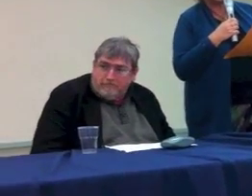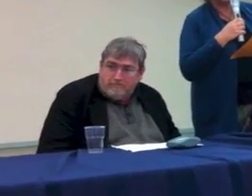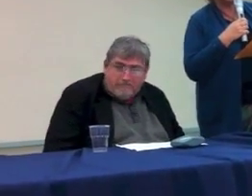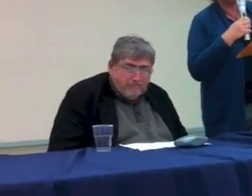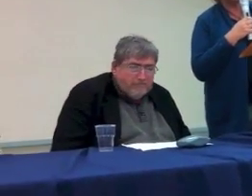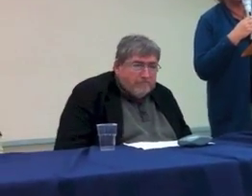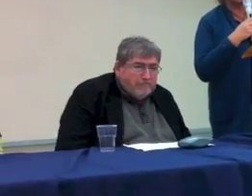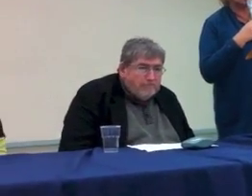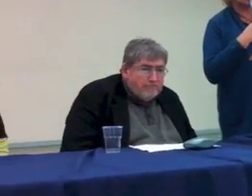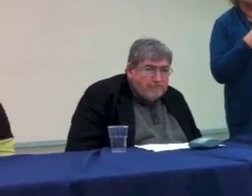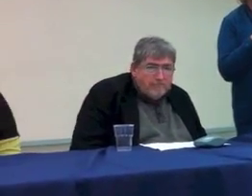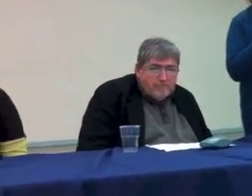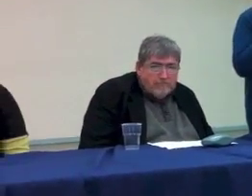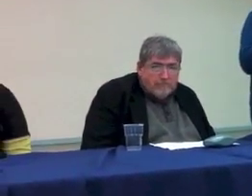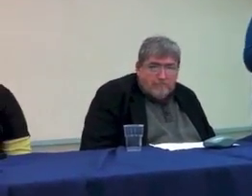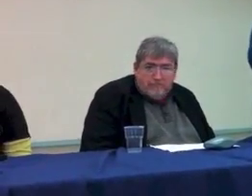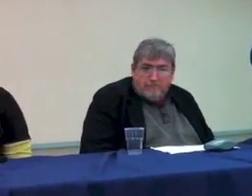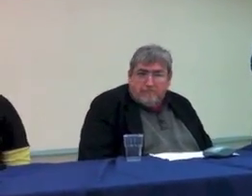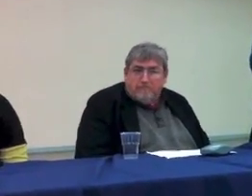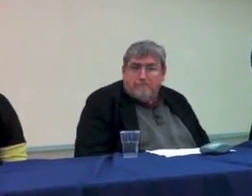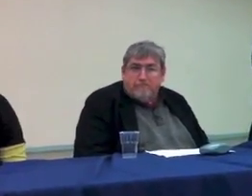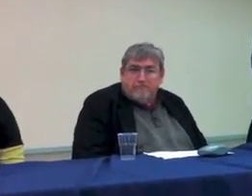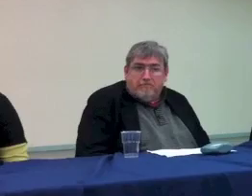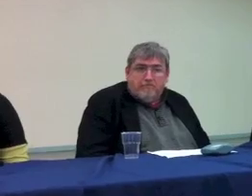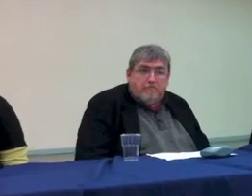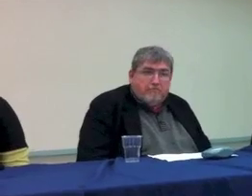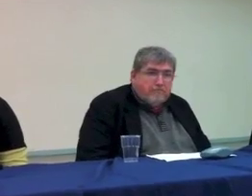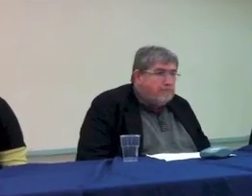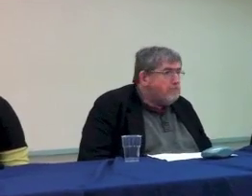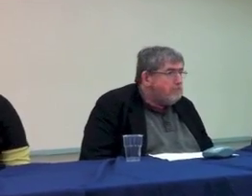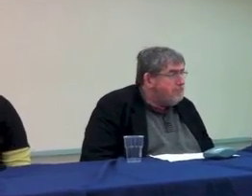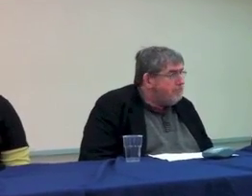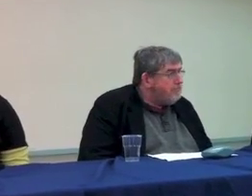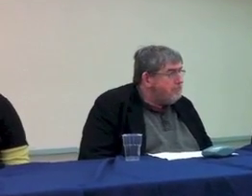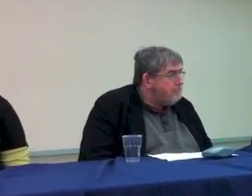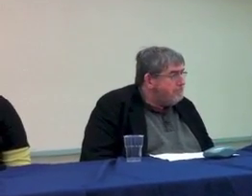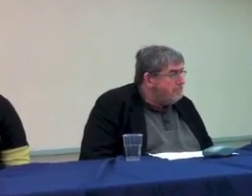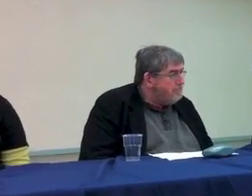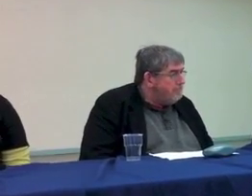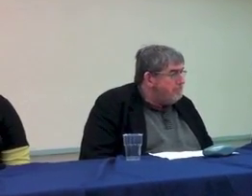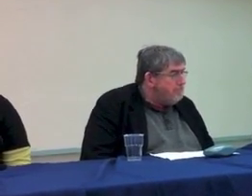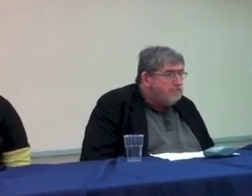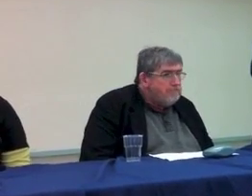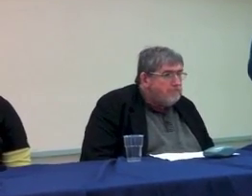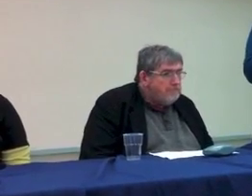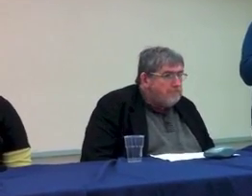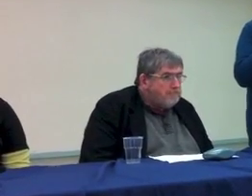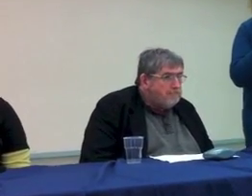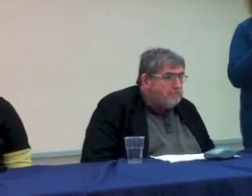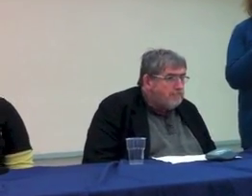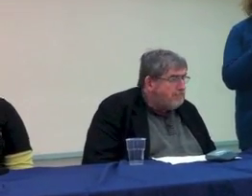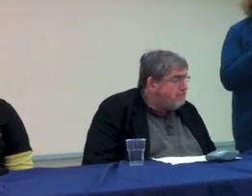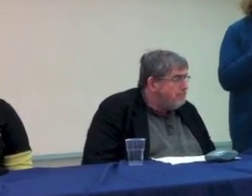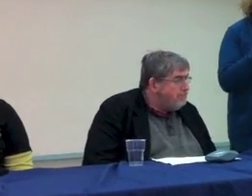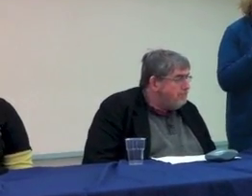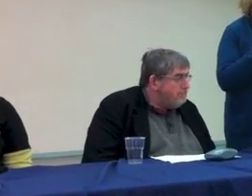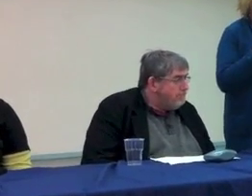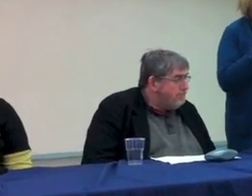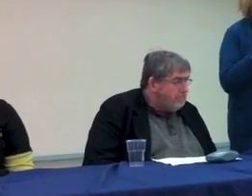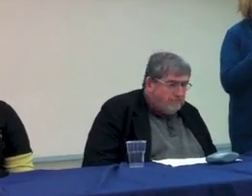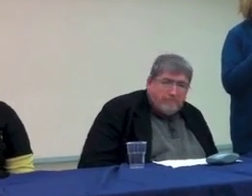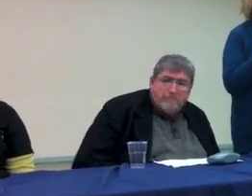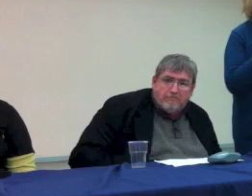but also because disability law works with people to help them understand what's happening with politics up there and out